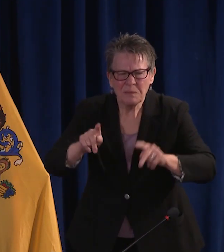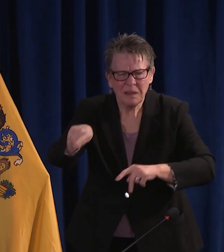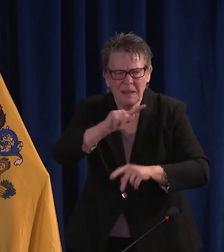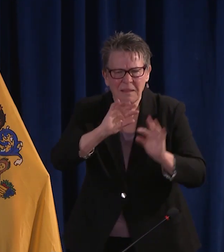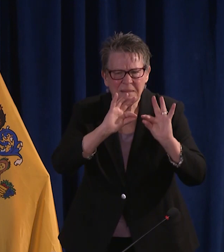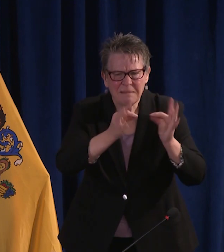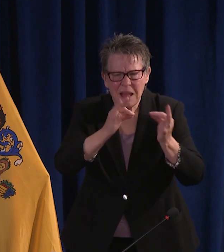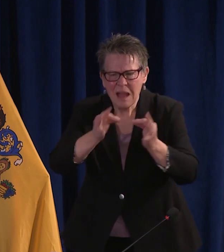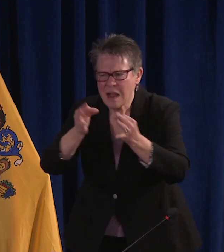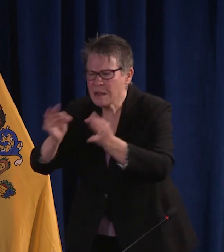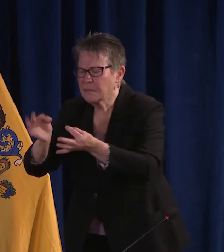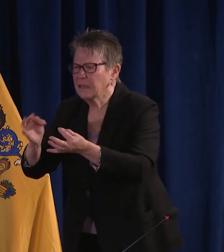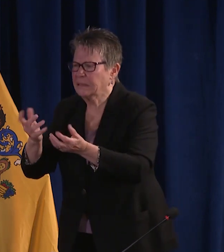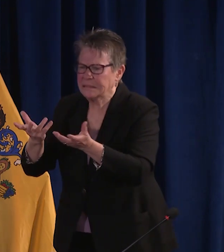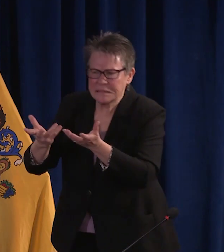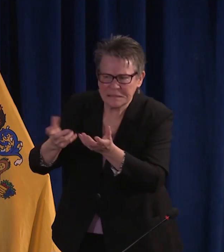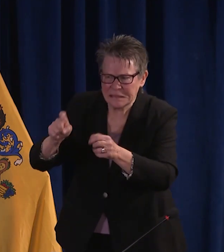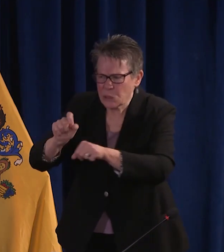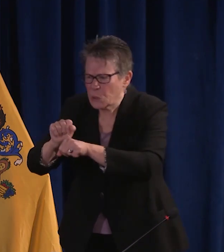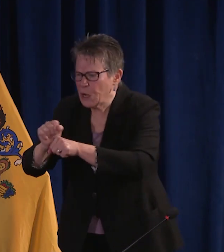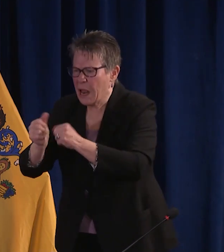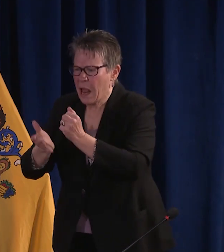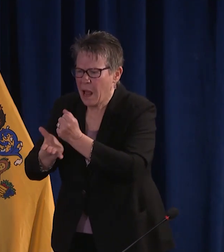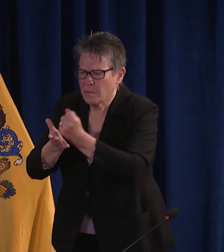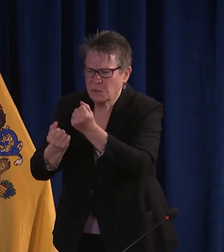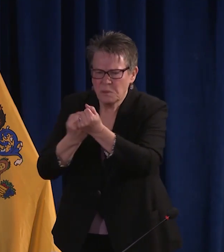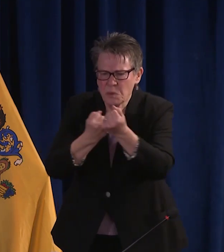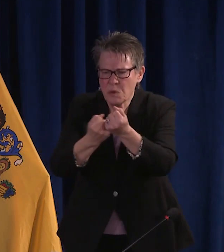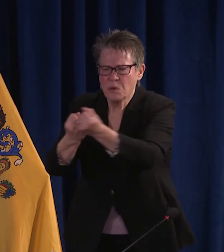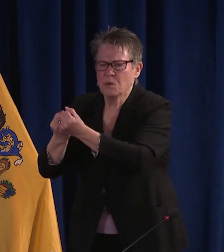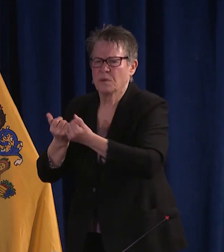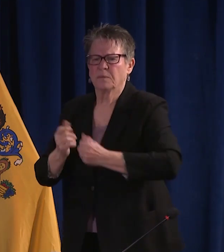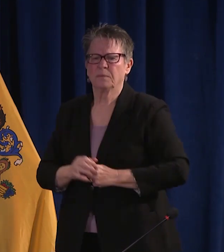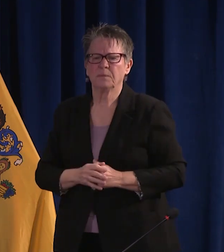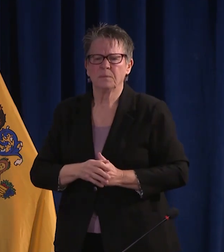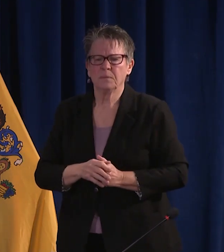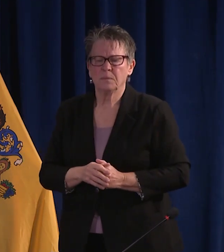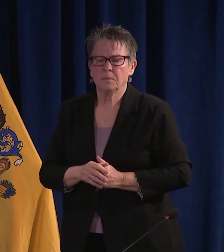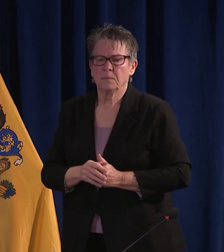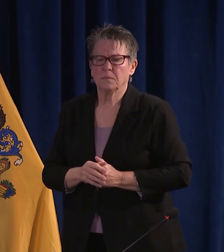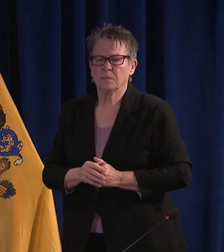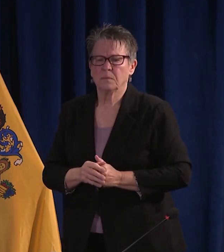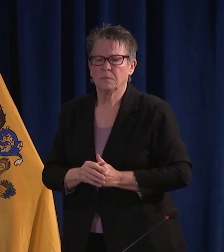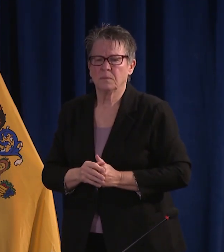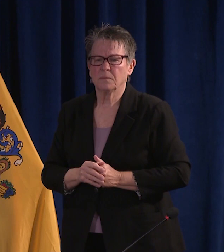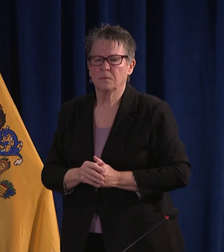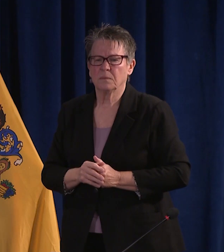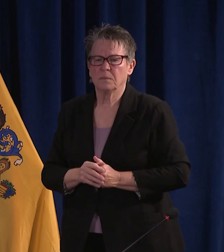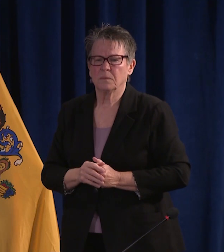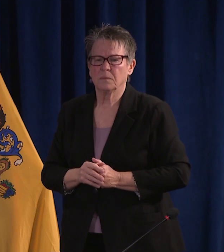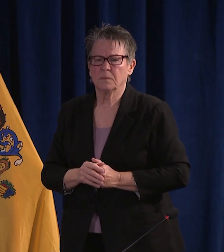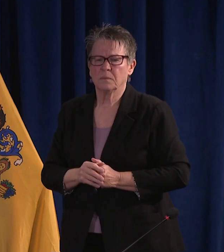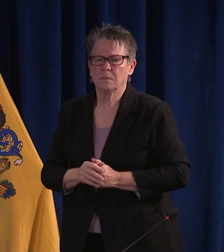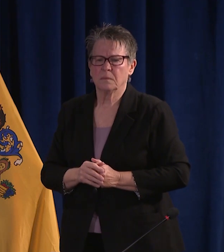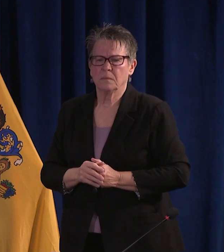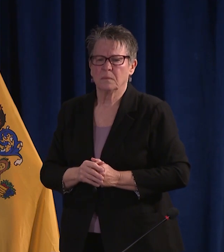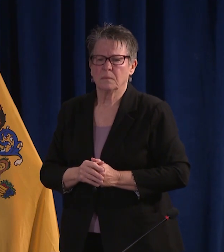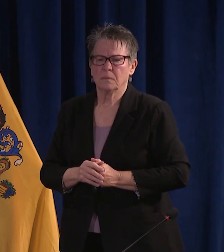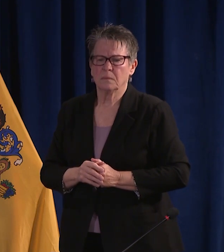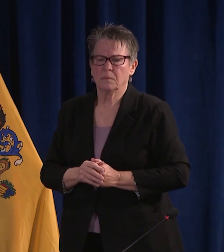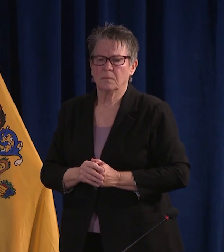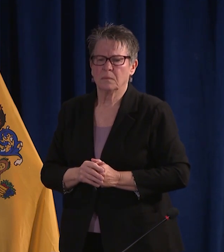also know that the anxiety is high among New Jersey business owners, and particular among small businesses, which